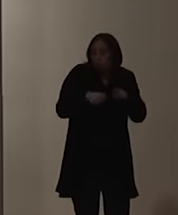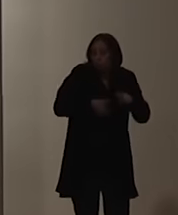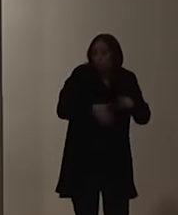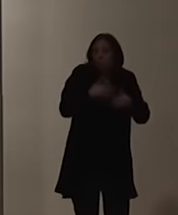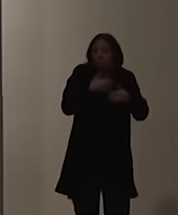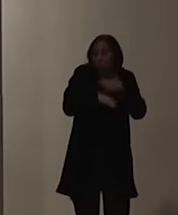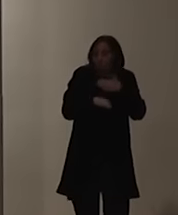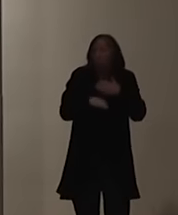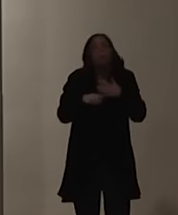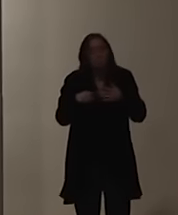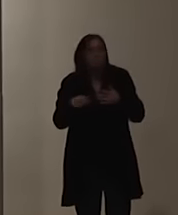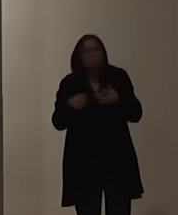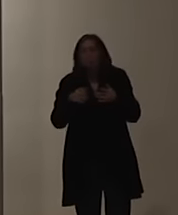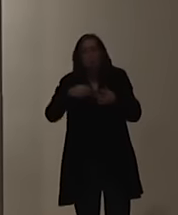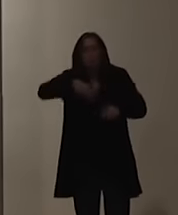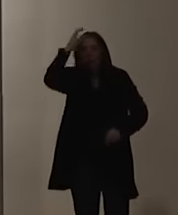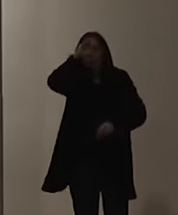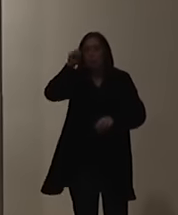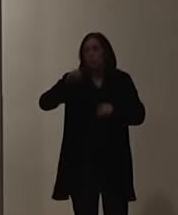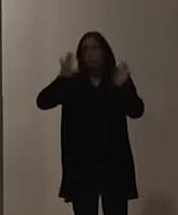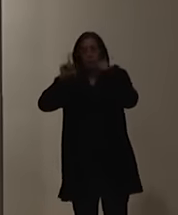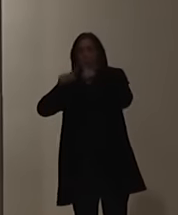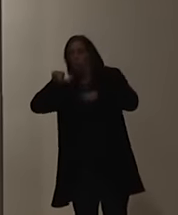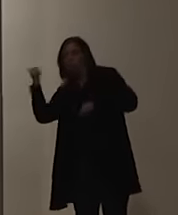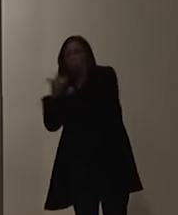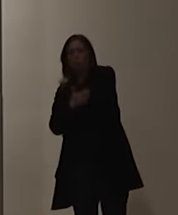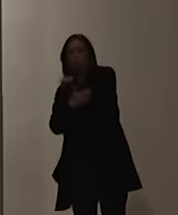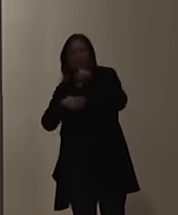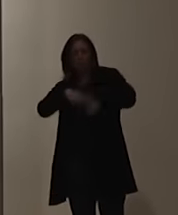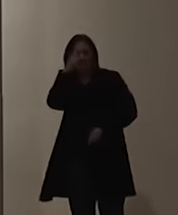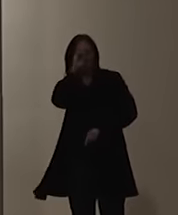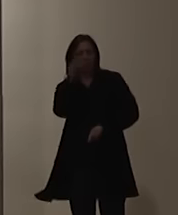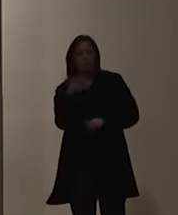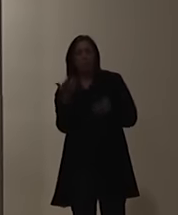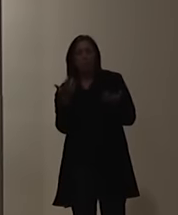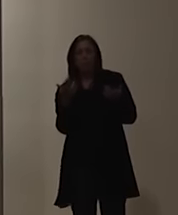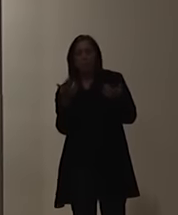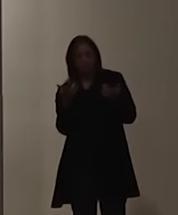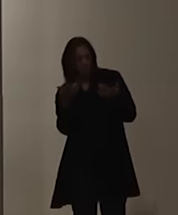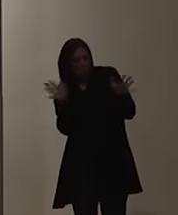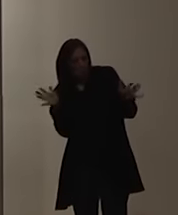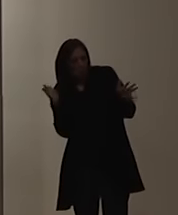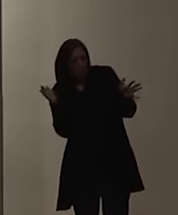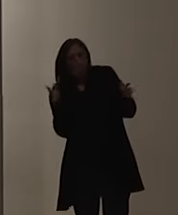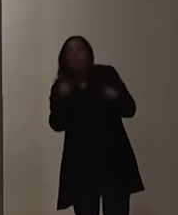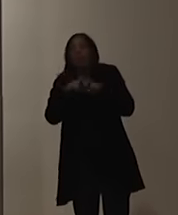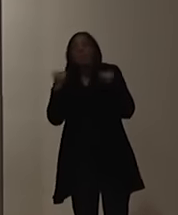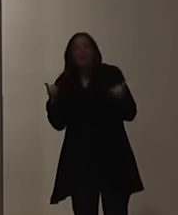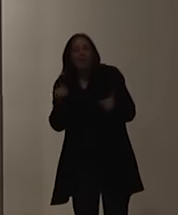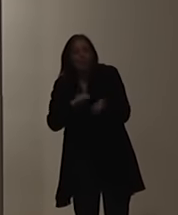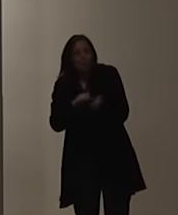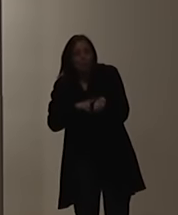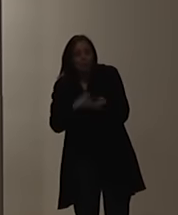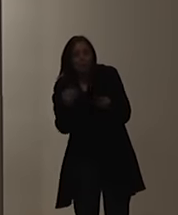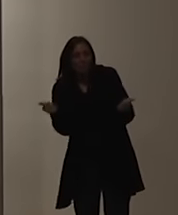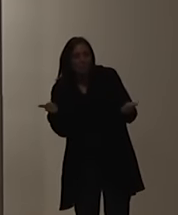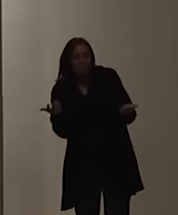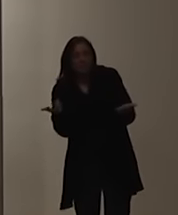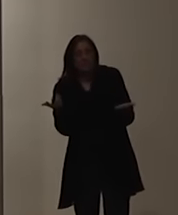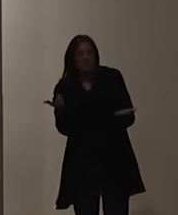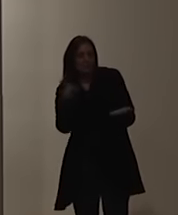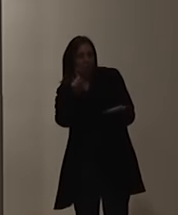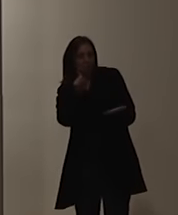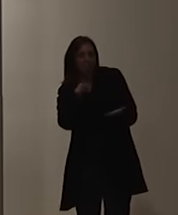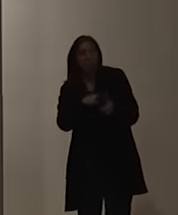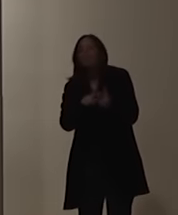measles vaccination, pertussis. We have a lot of work before us, and people have already forgotten, turned away. We